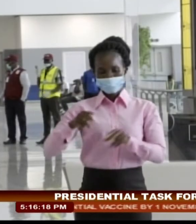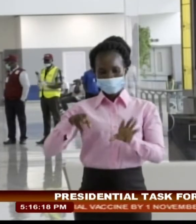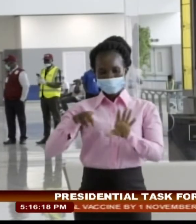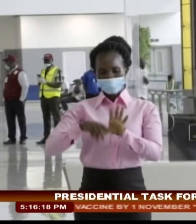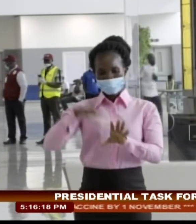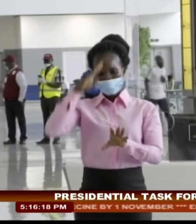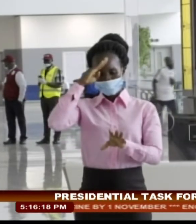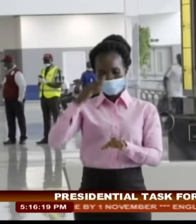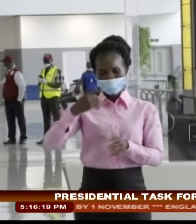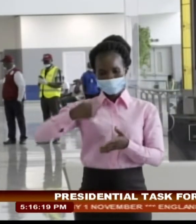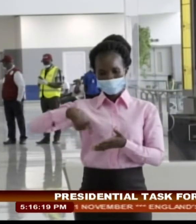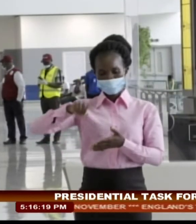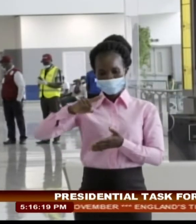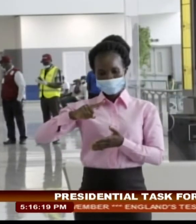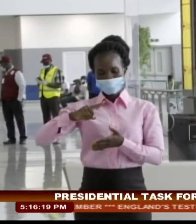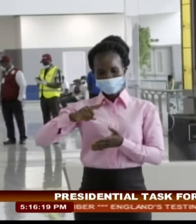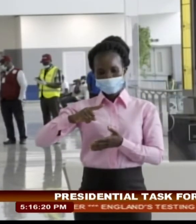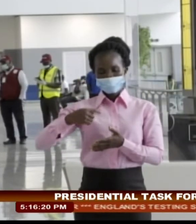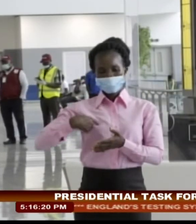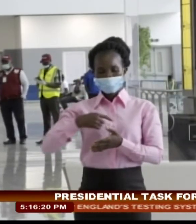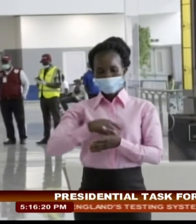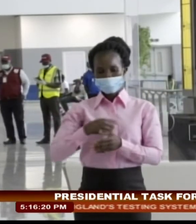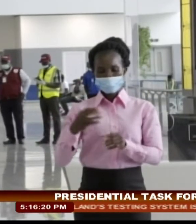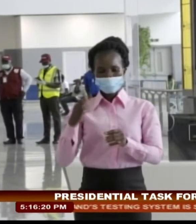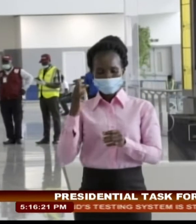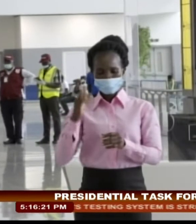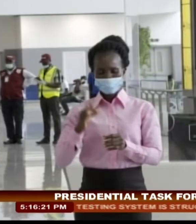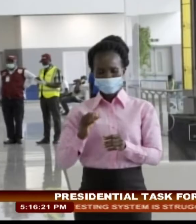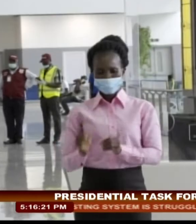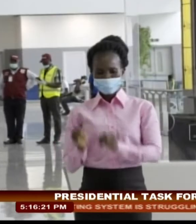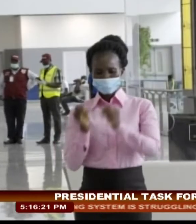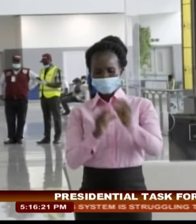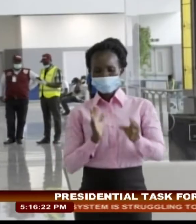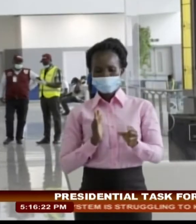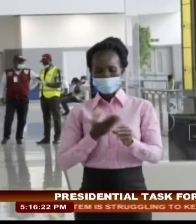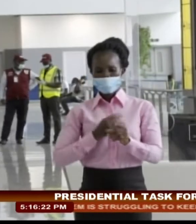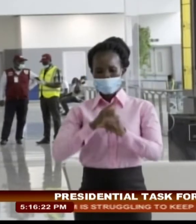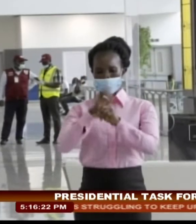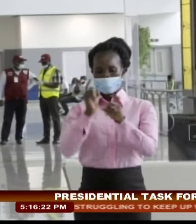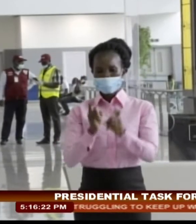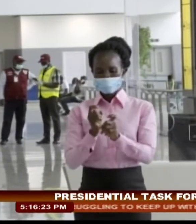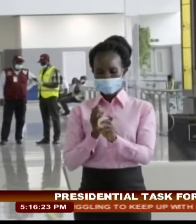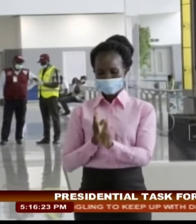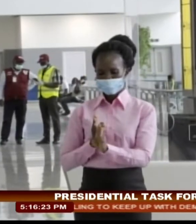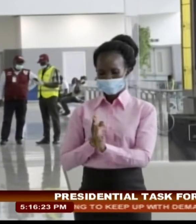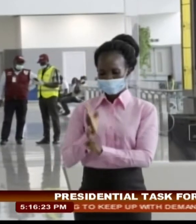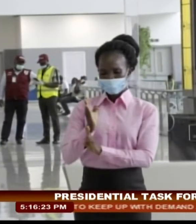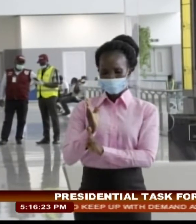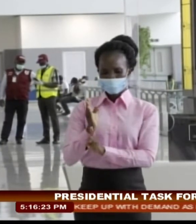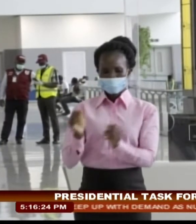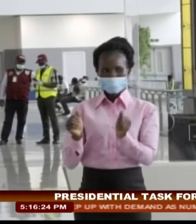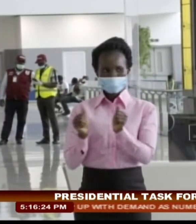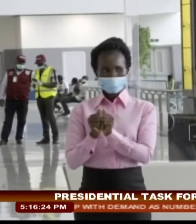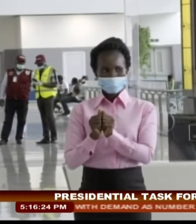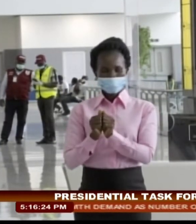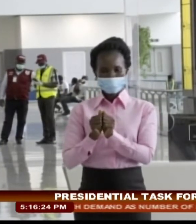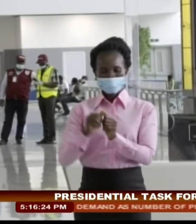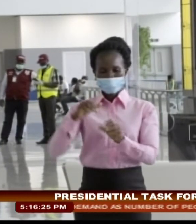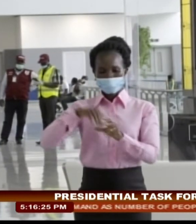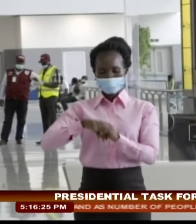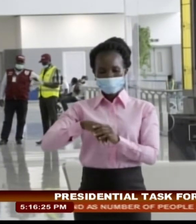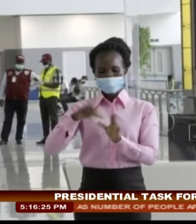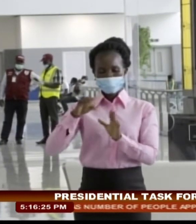chairman's remarks, we will tailor our questions strictly within the